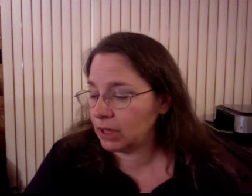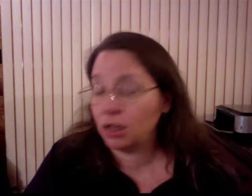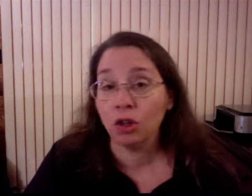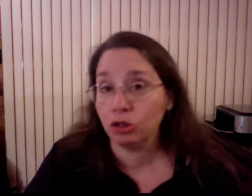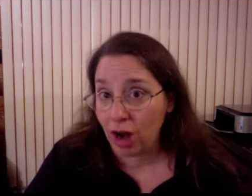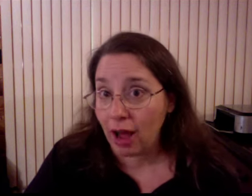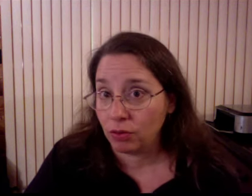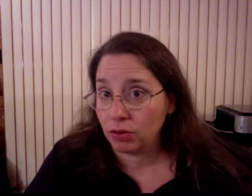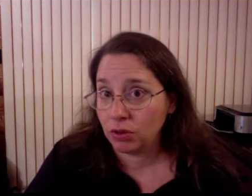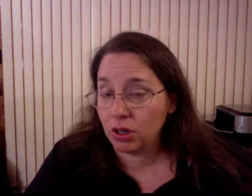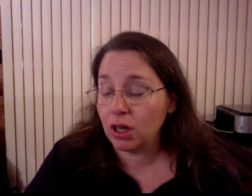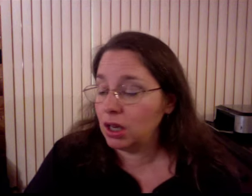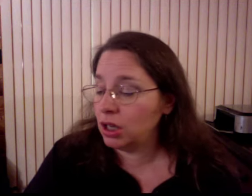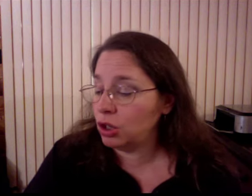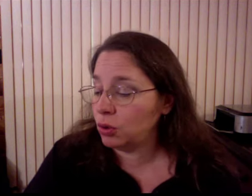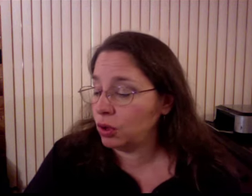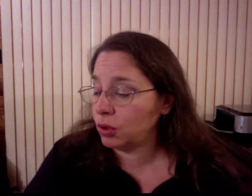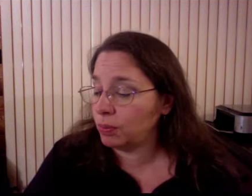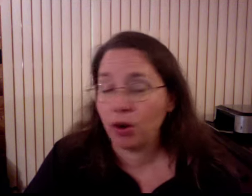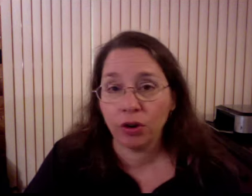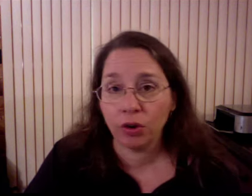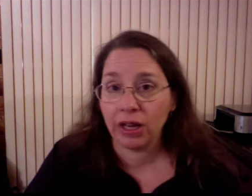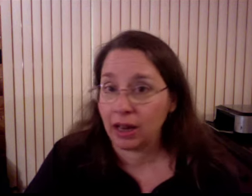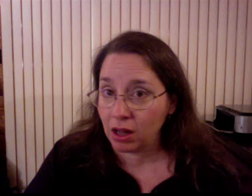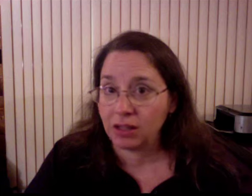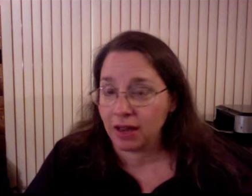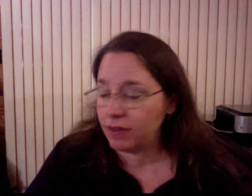you'll drown. Your partner cannot save you.